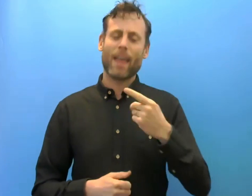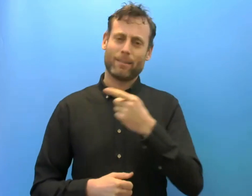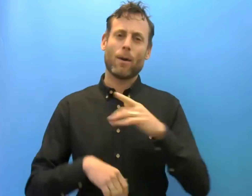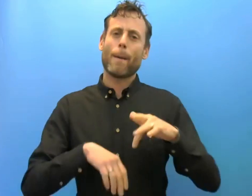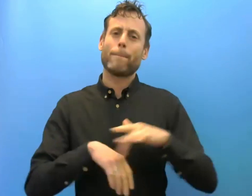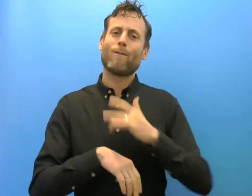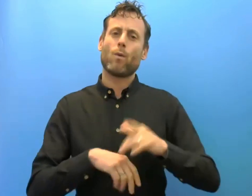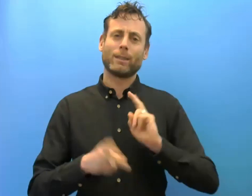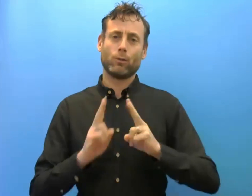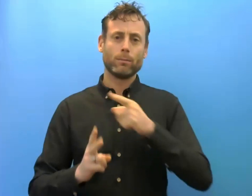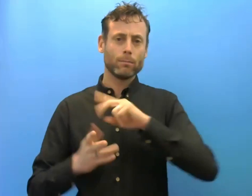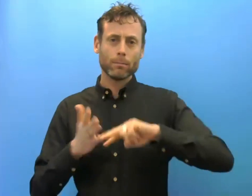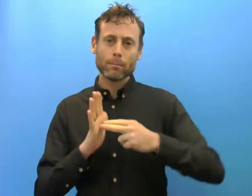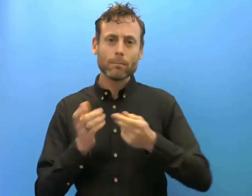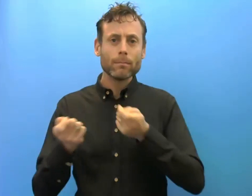this.